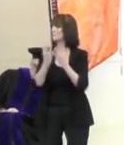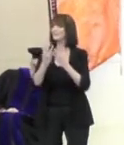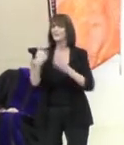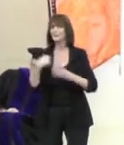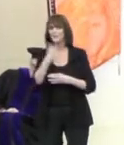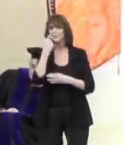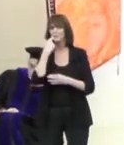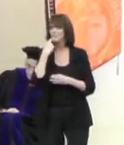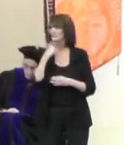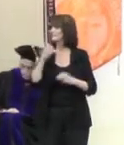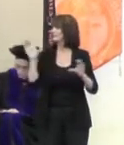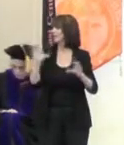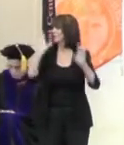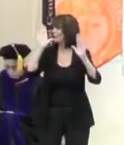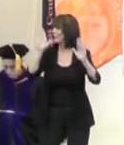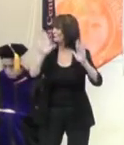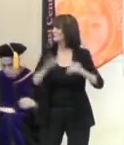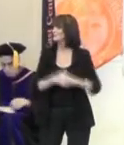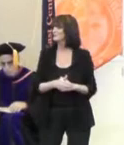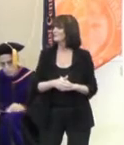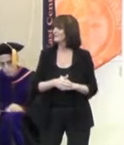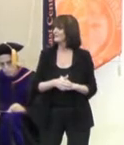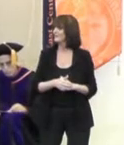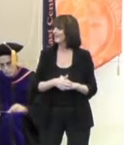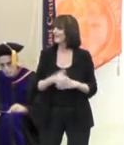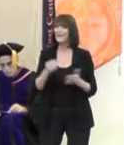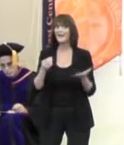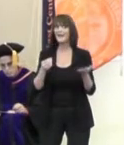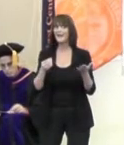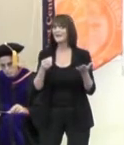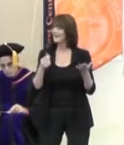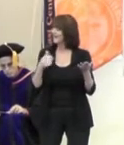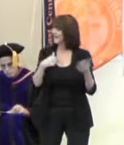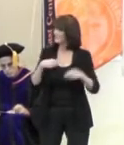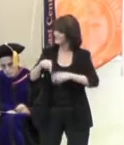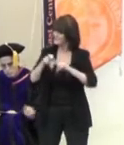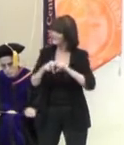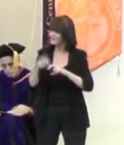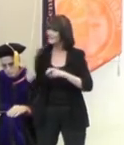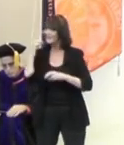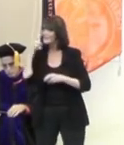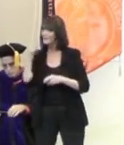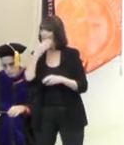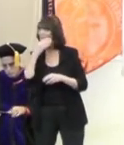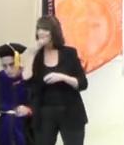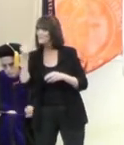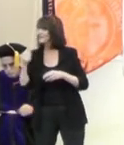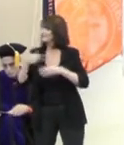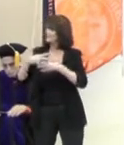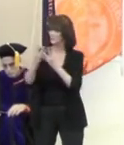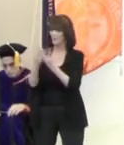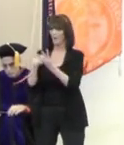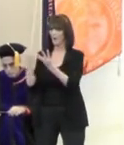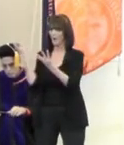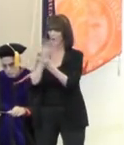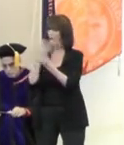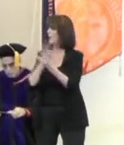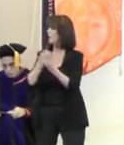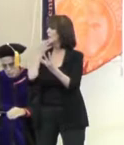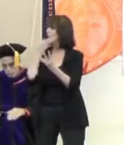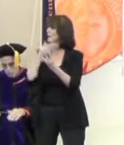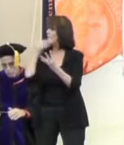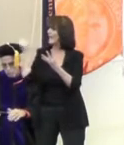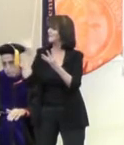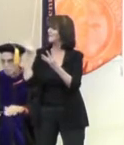just done wonders. And they came over, I was sitting there and I saw the best bridge hand I'd ever seen in my